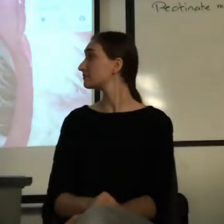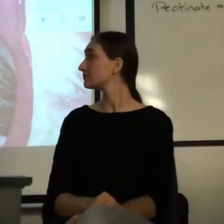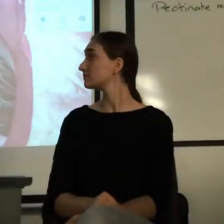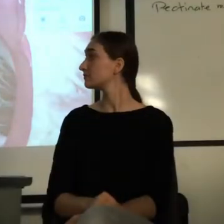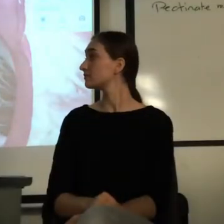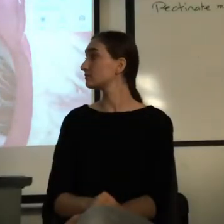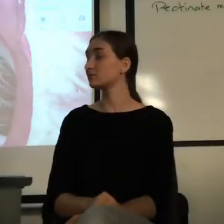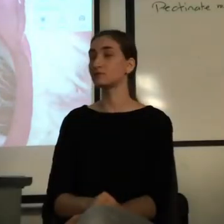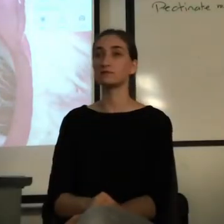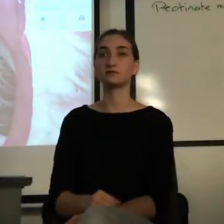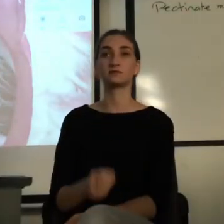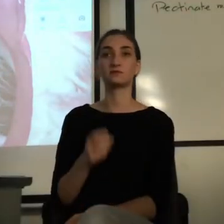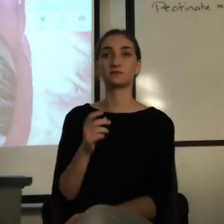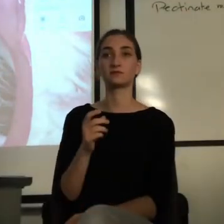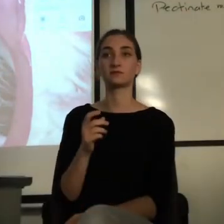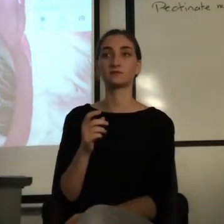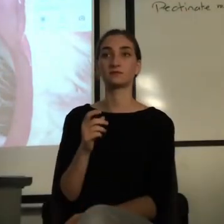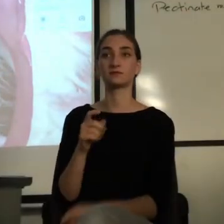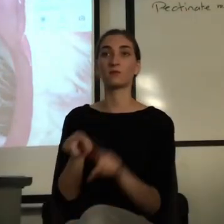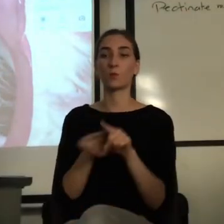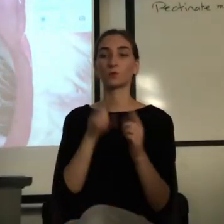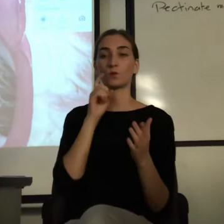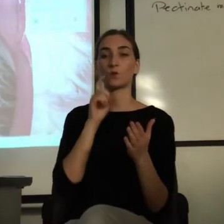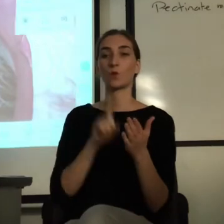there's three blood vessels that,